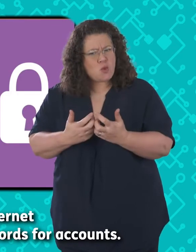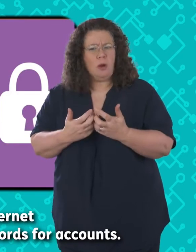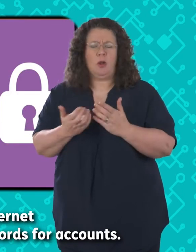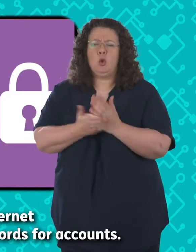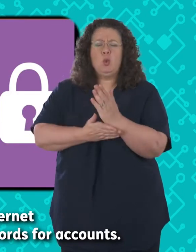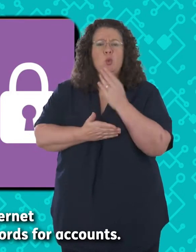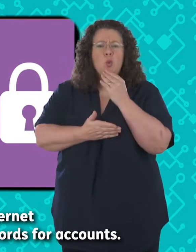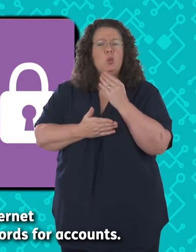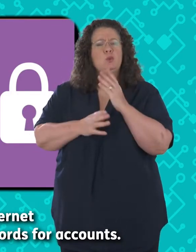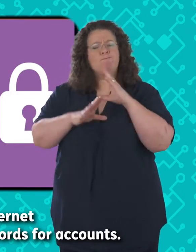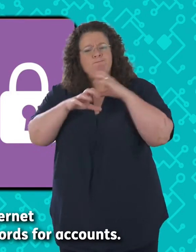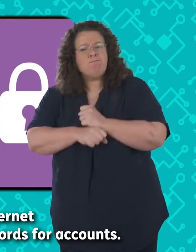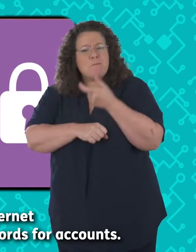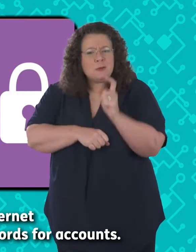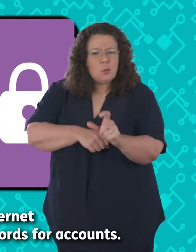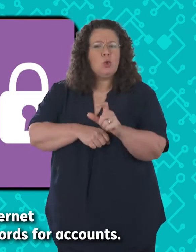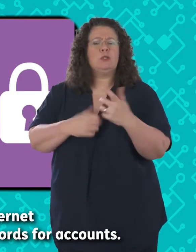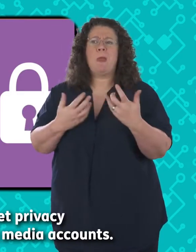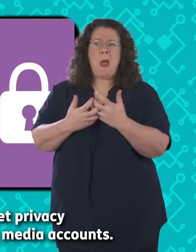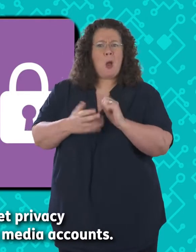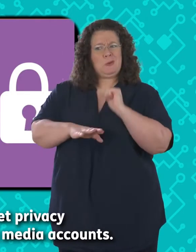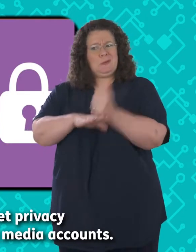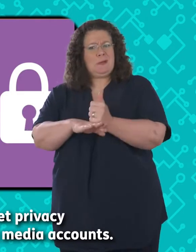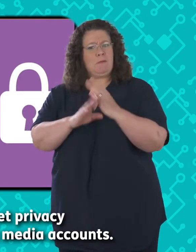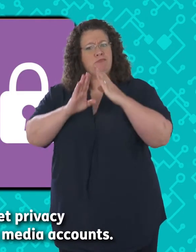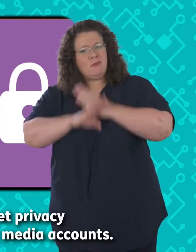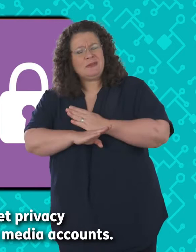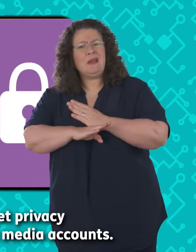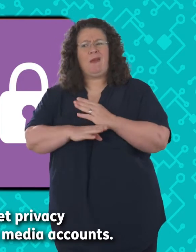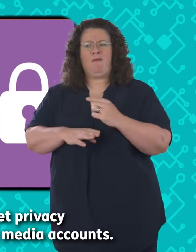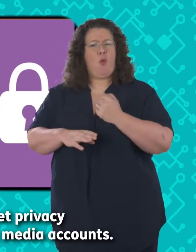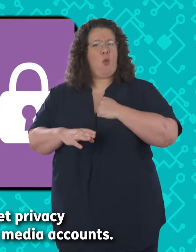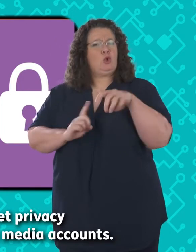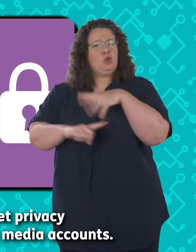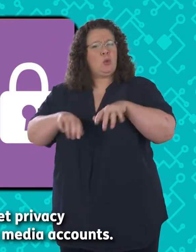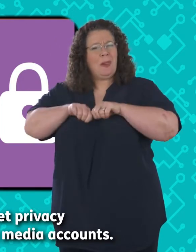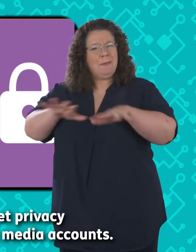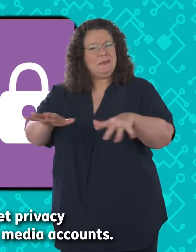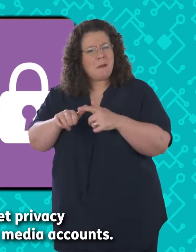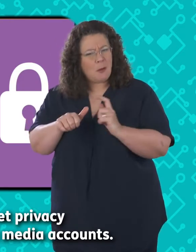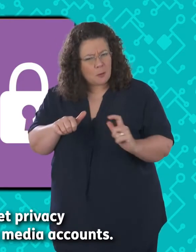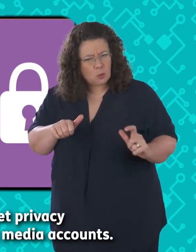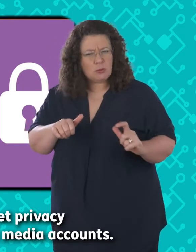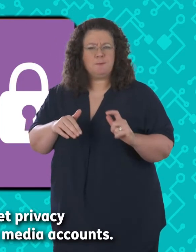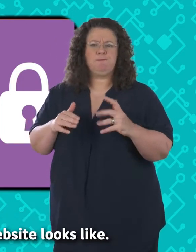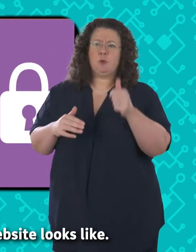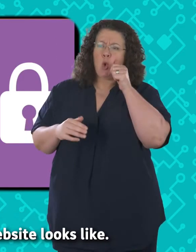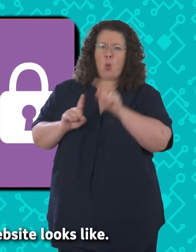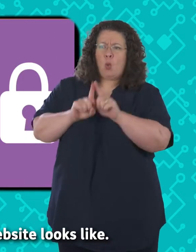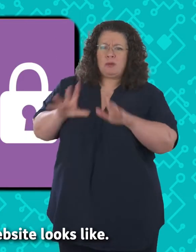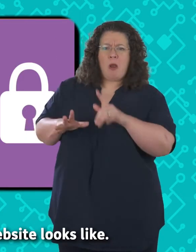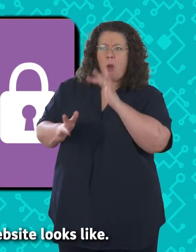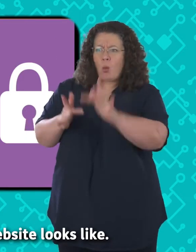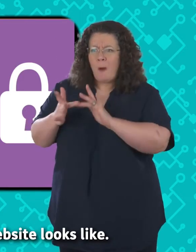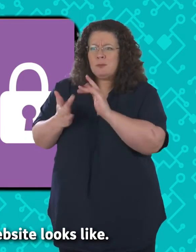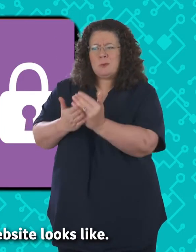internet by using secure passwords for accounts, know how to set privacy settings on my social media accounts, know what a